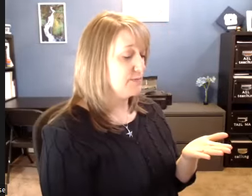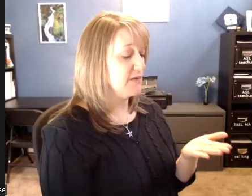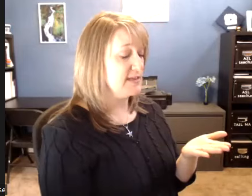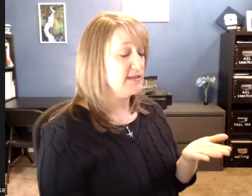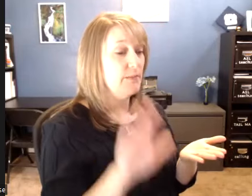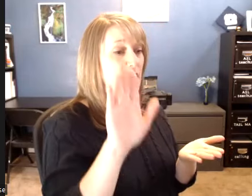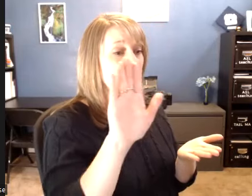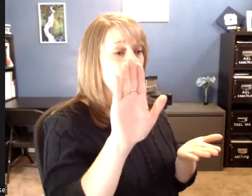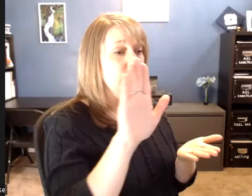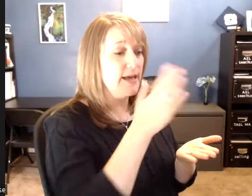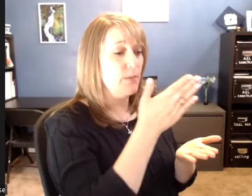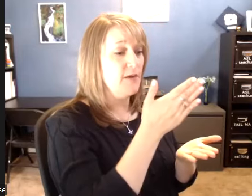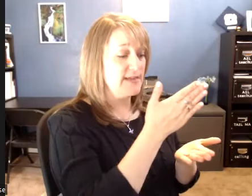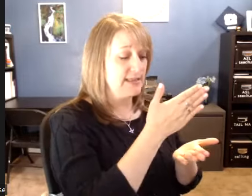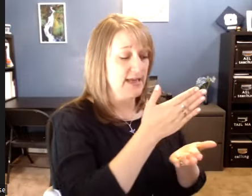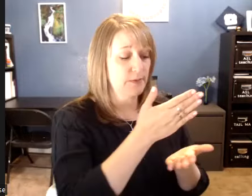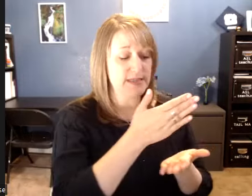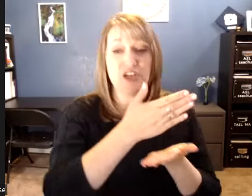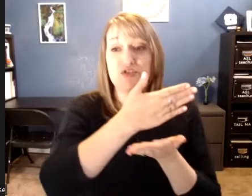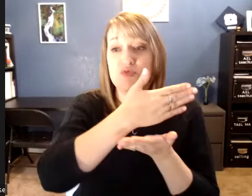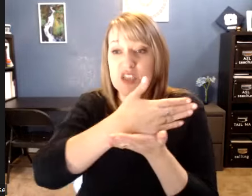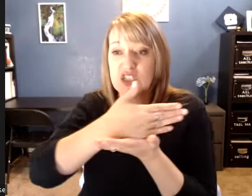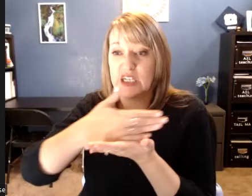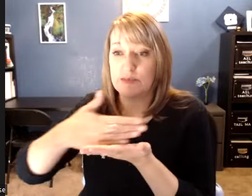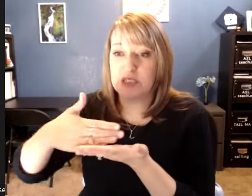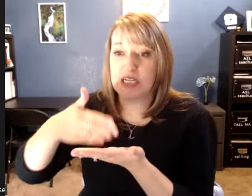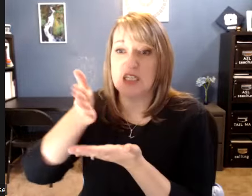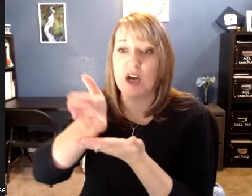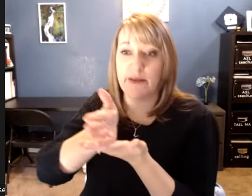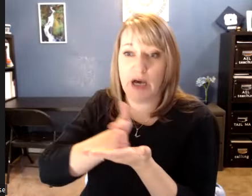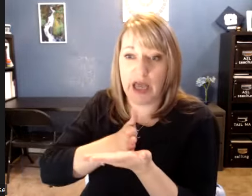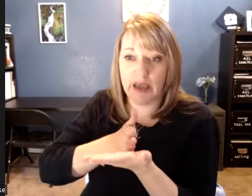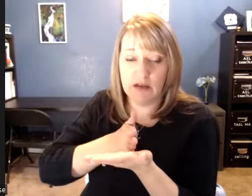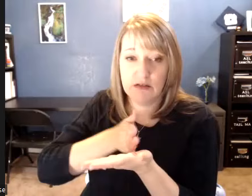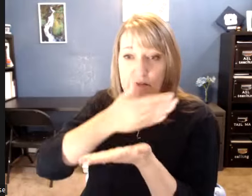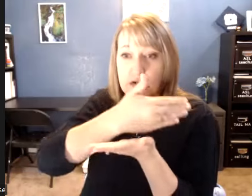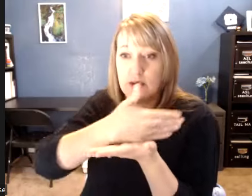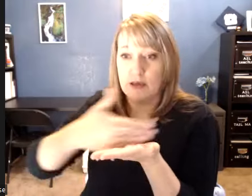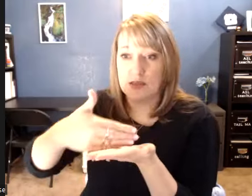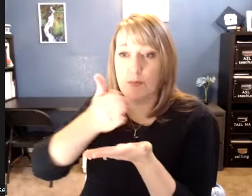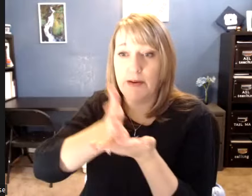palm faces up, dominant hand palm faces sideways, and you're really just going to pretend to cut a pie. Okay, so